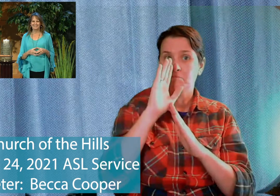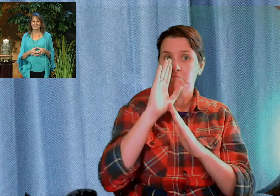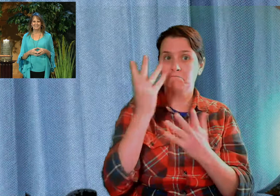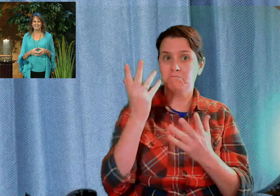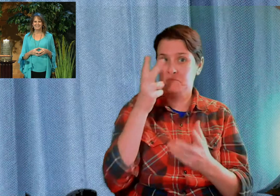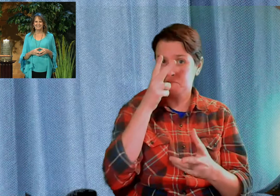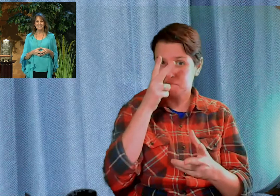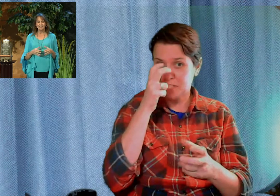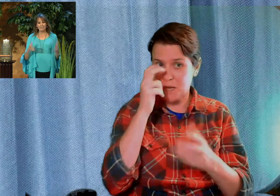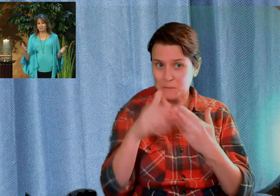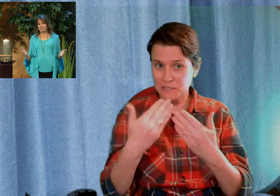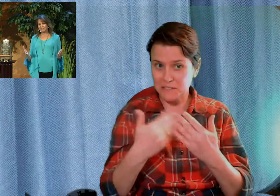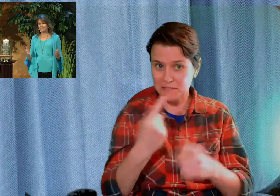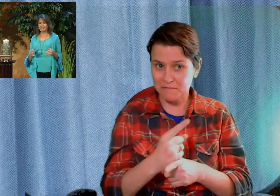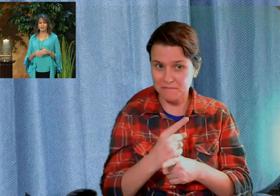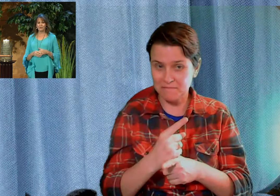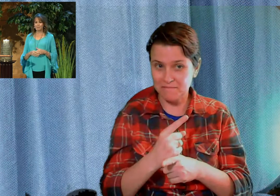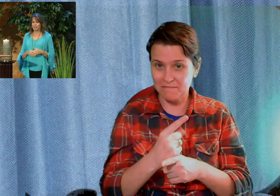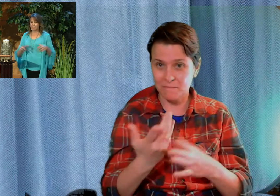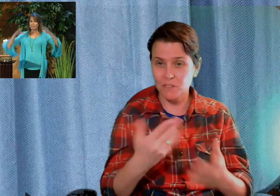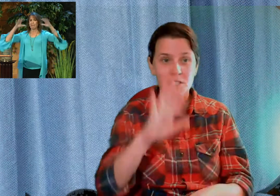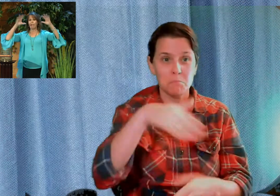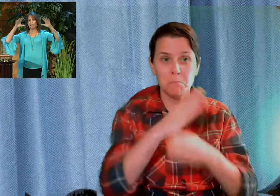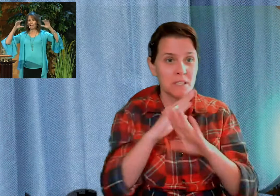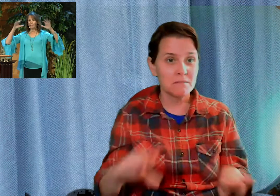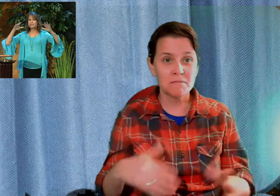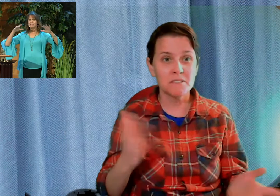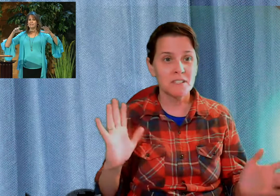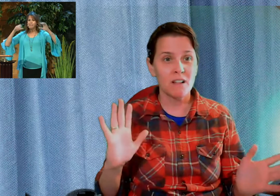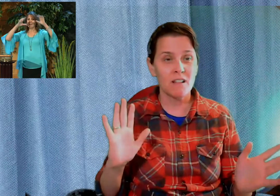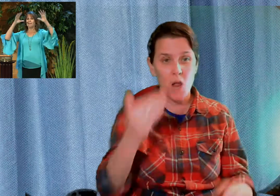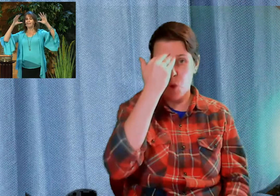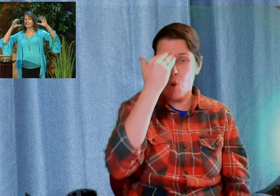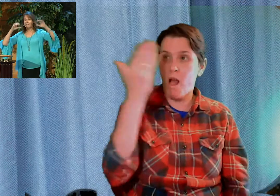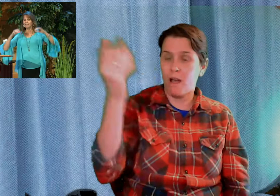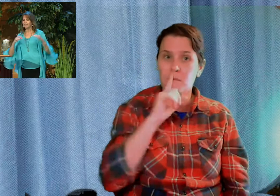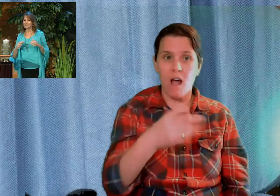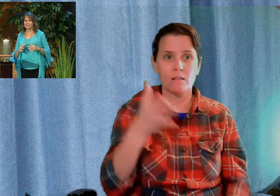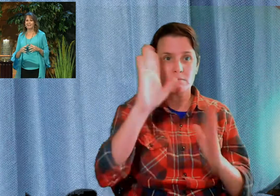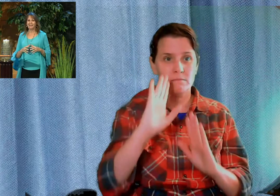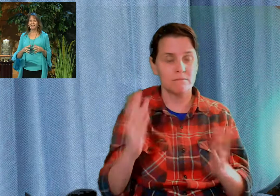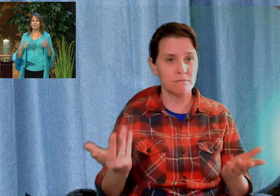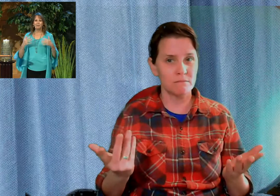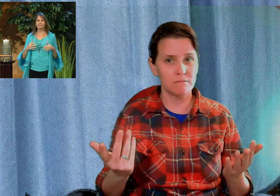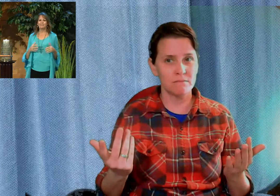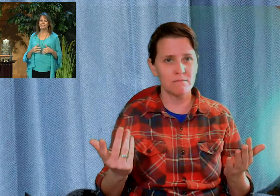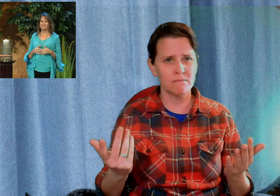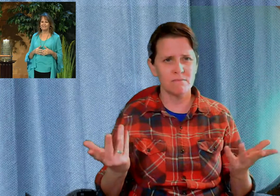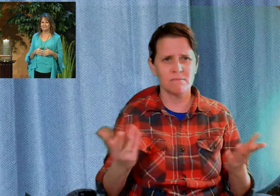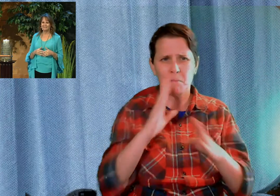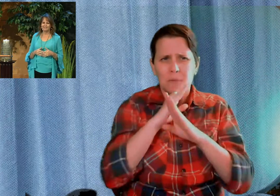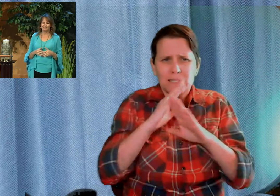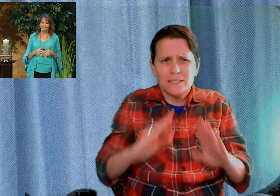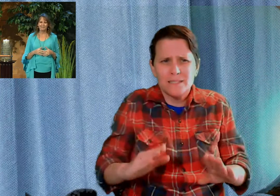it? Just be still and know that I'm God. Ah, be still. Ah, wait a minute. How do you be